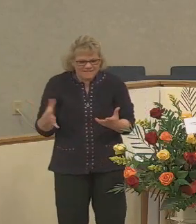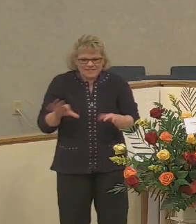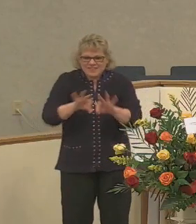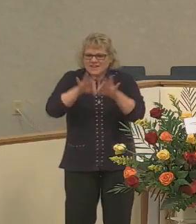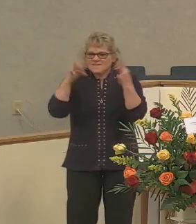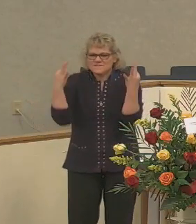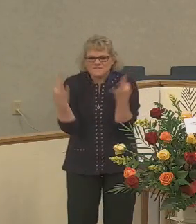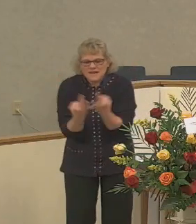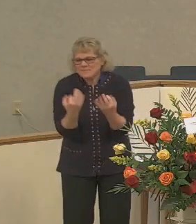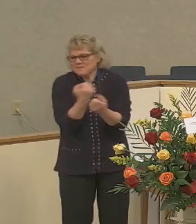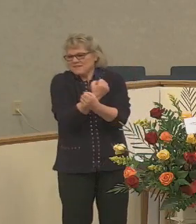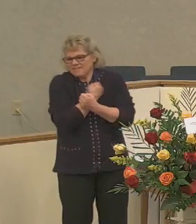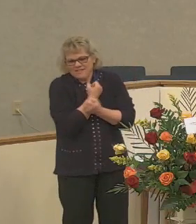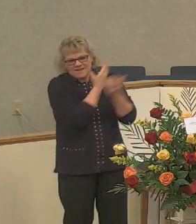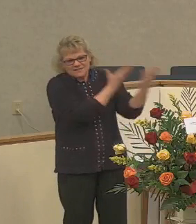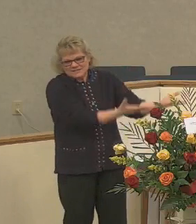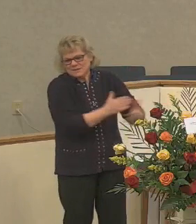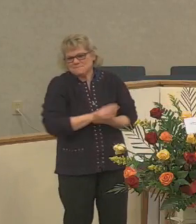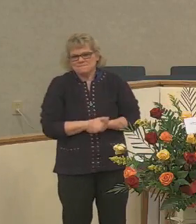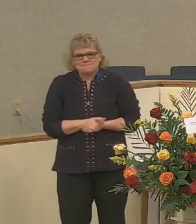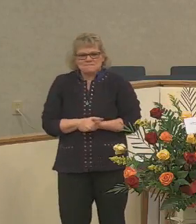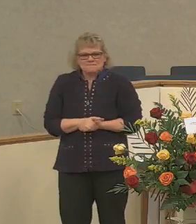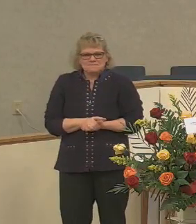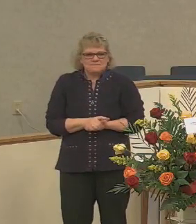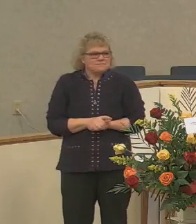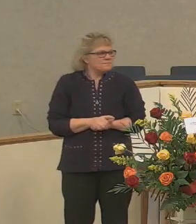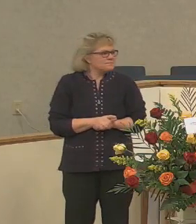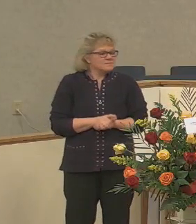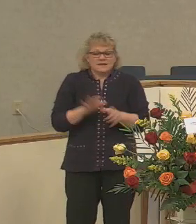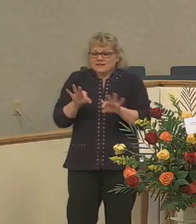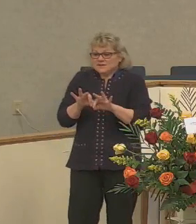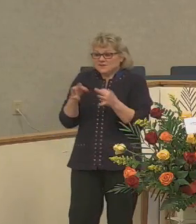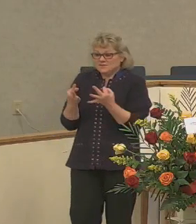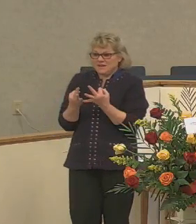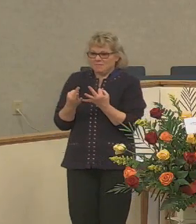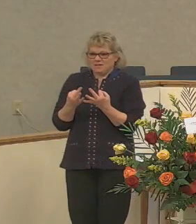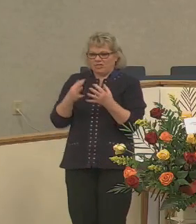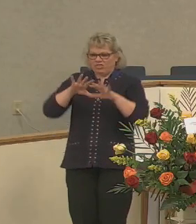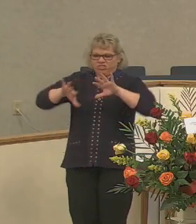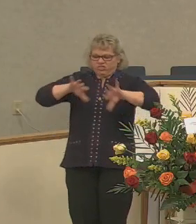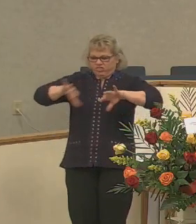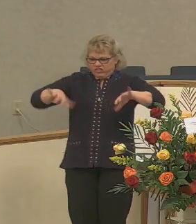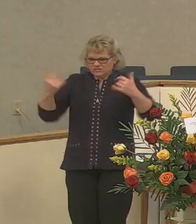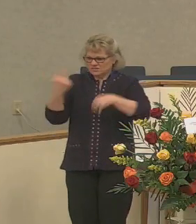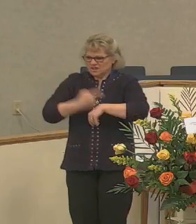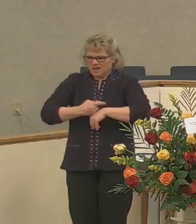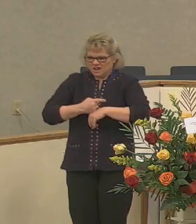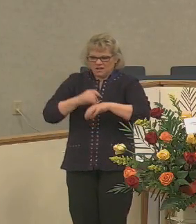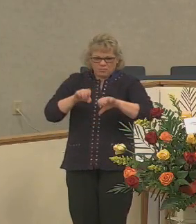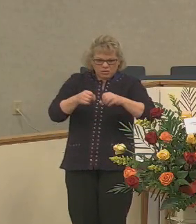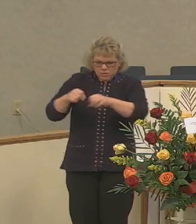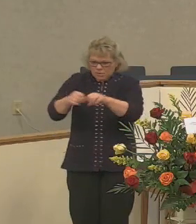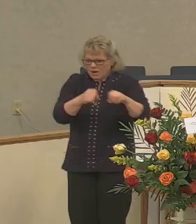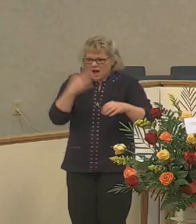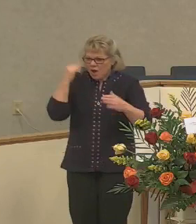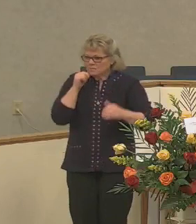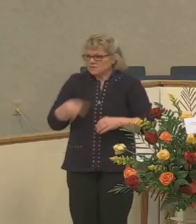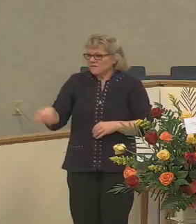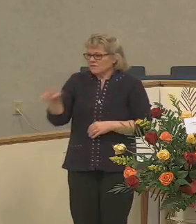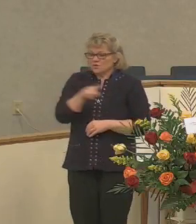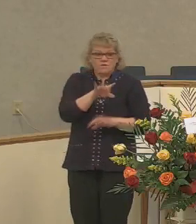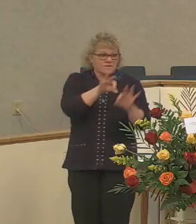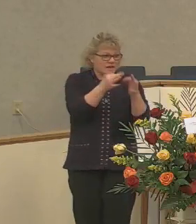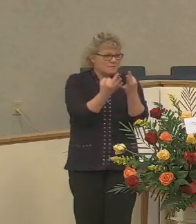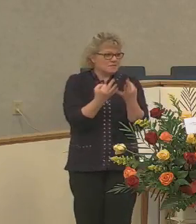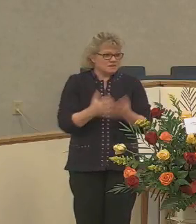family loved him. And, you know, families are so fractured today. I hope this is not true for any of